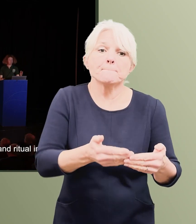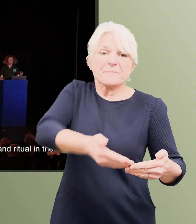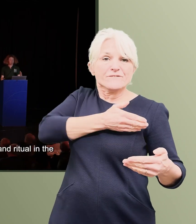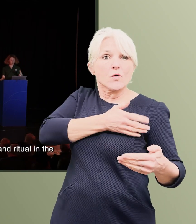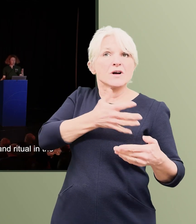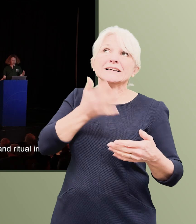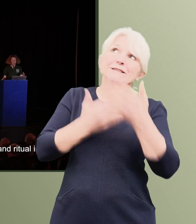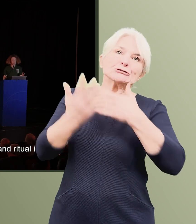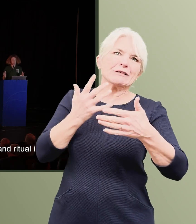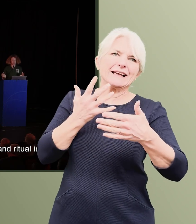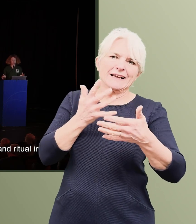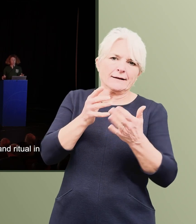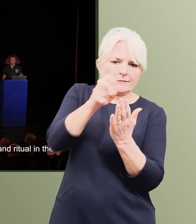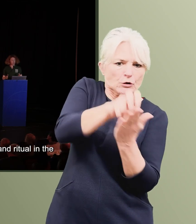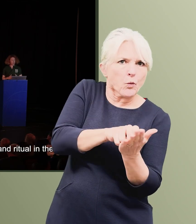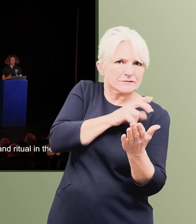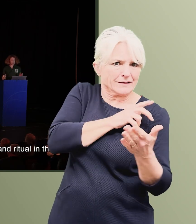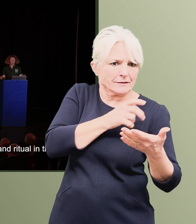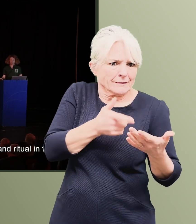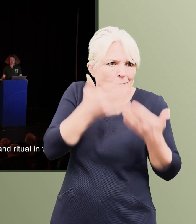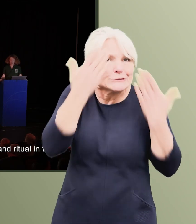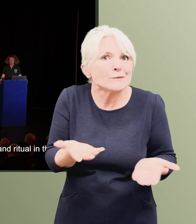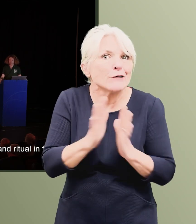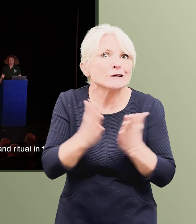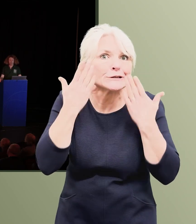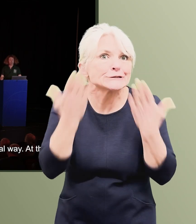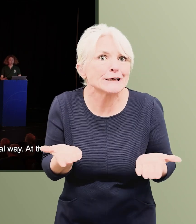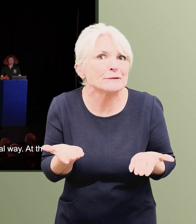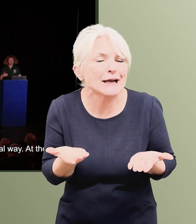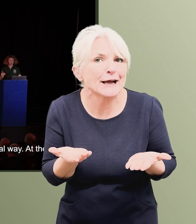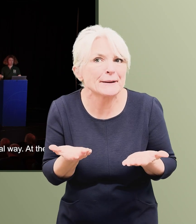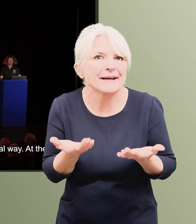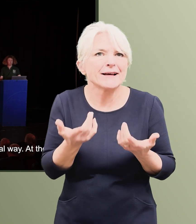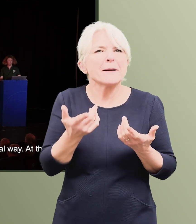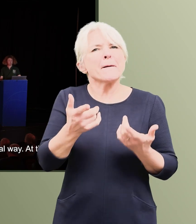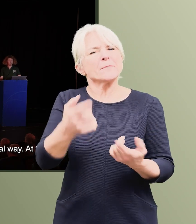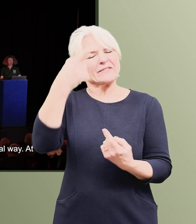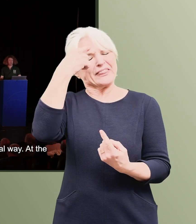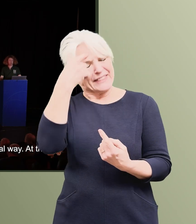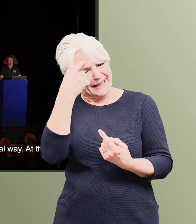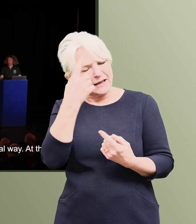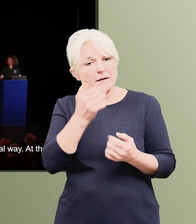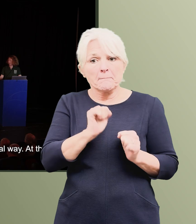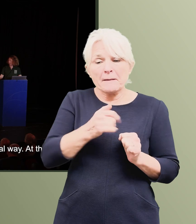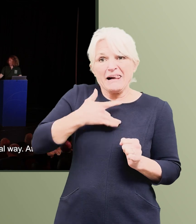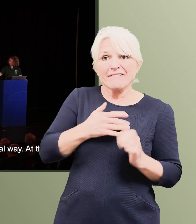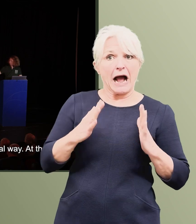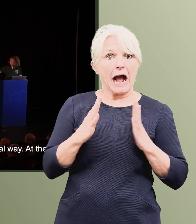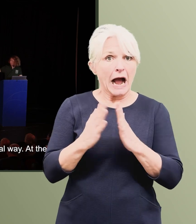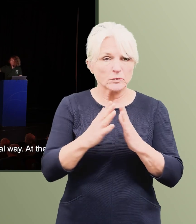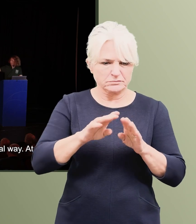wasn't the divide between domestic and ritual in the same way we understand it today. They were trying to achieve something in a very real